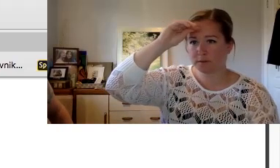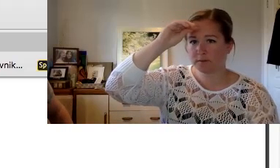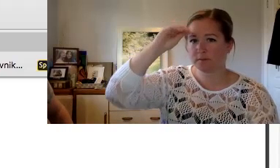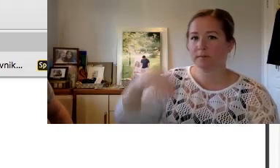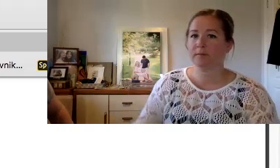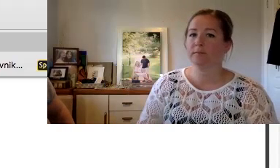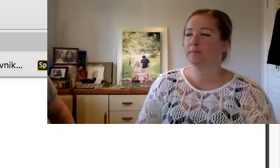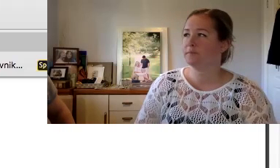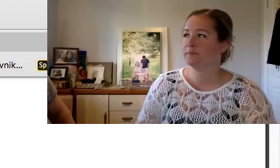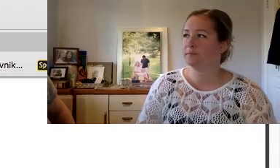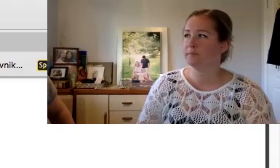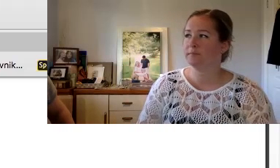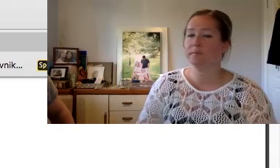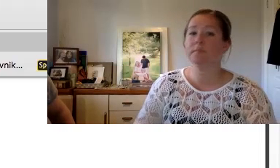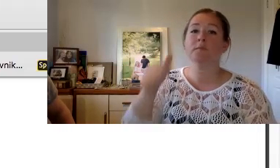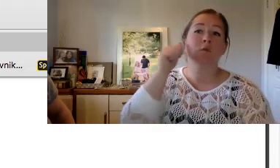Boy.